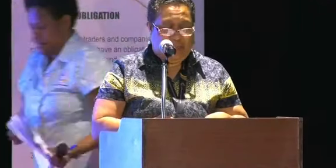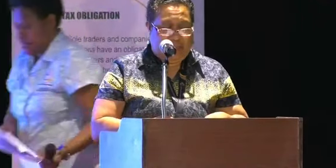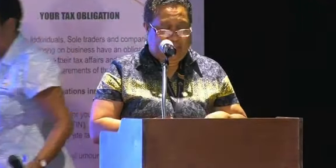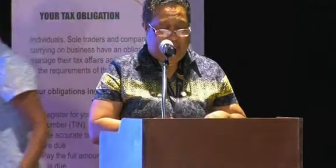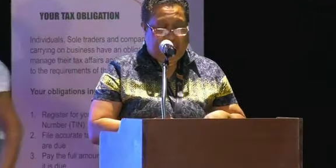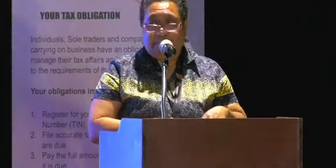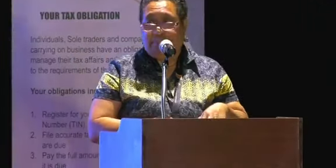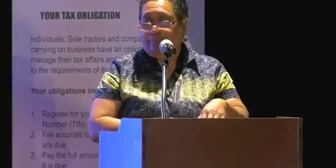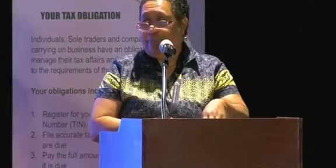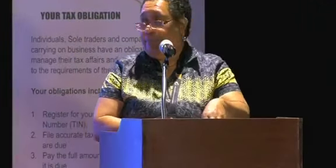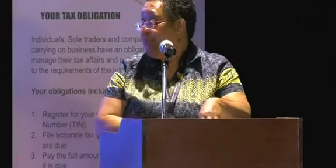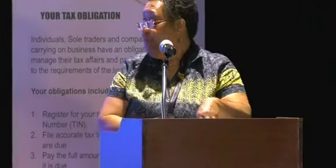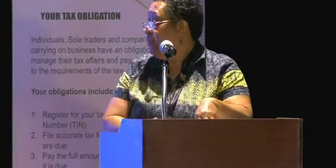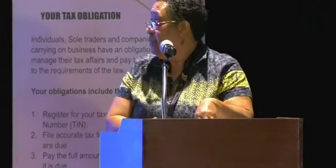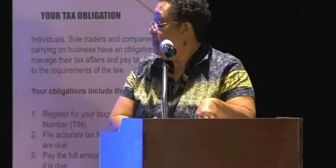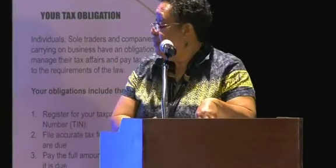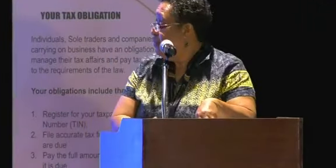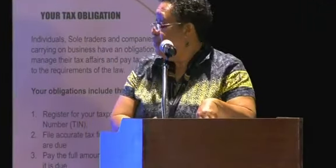Okay.